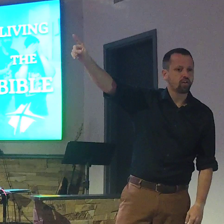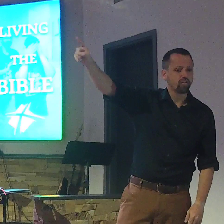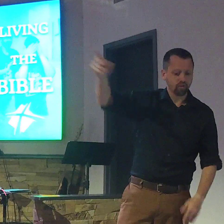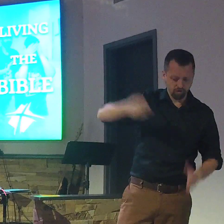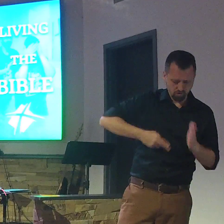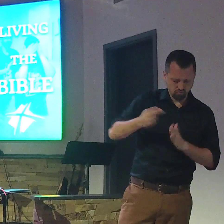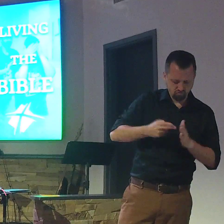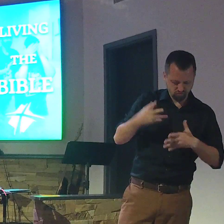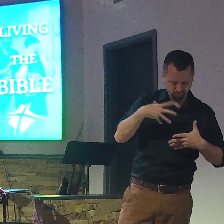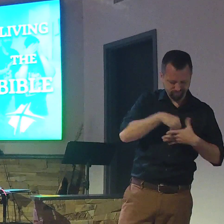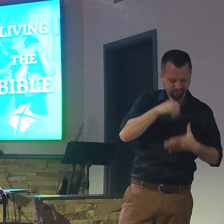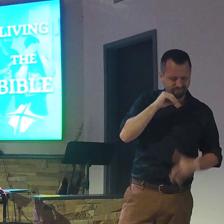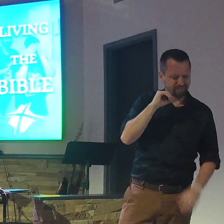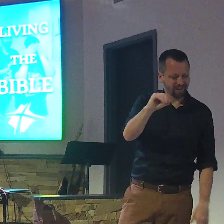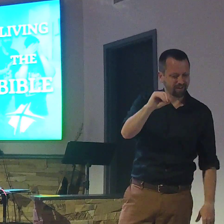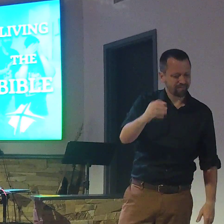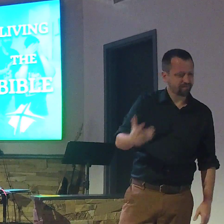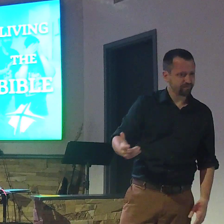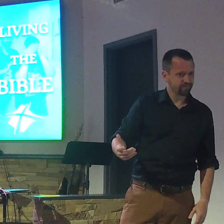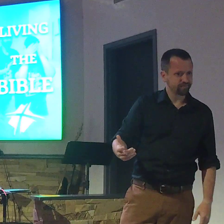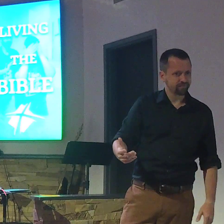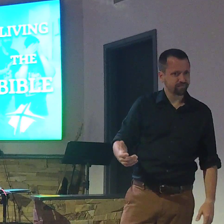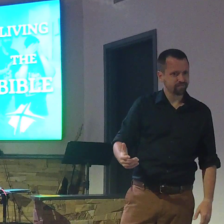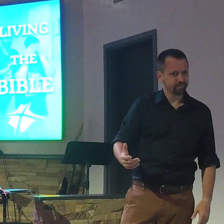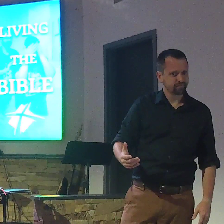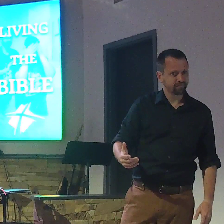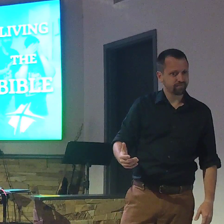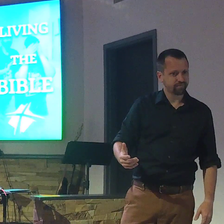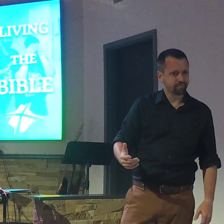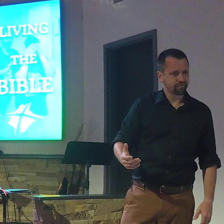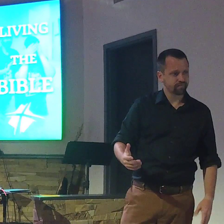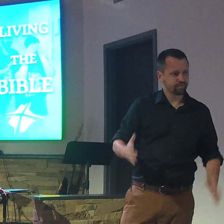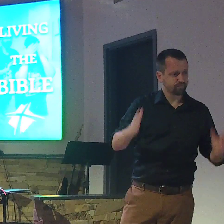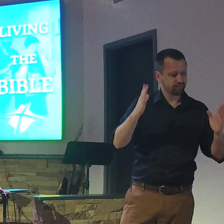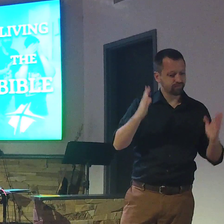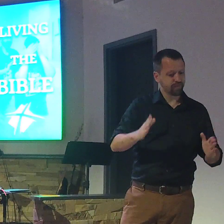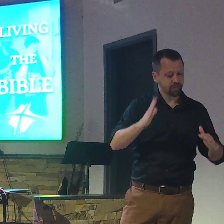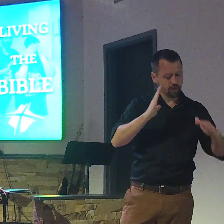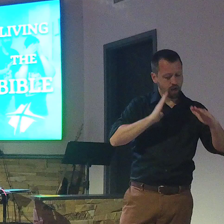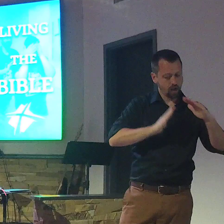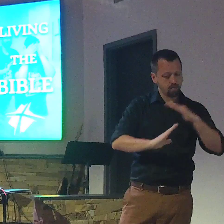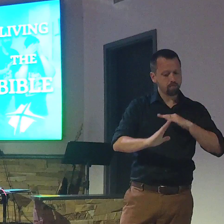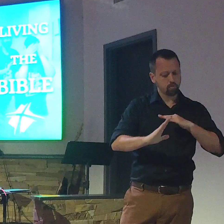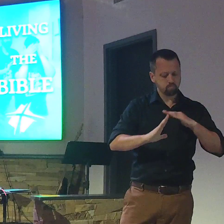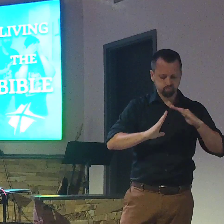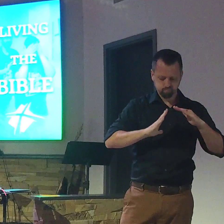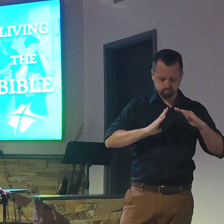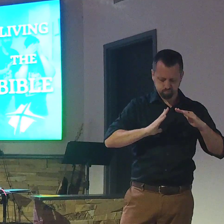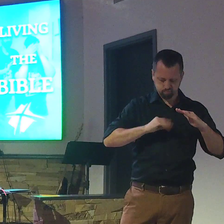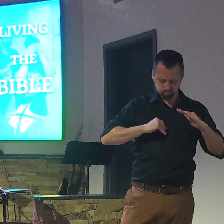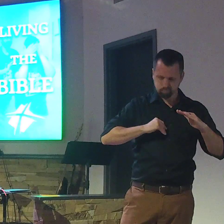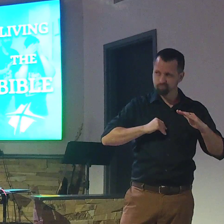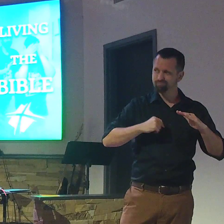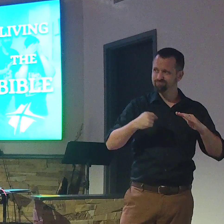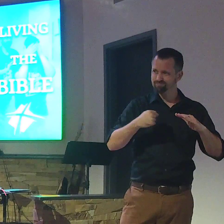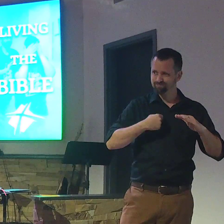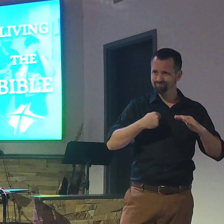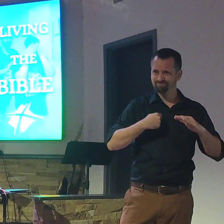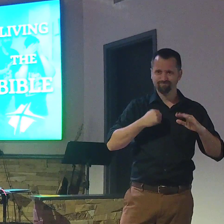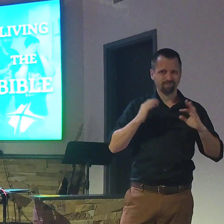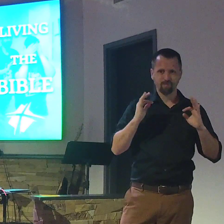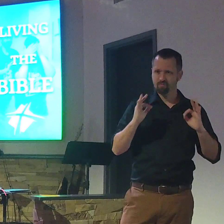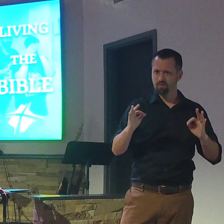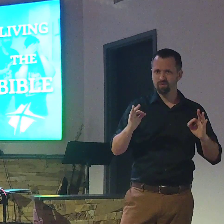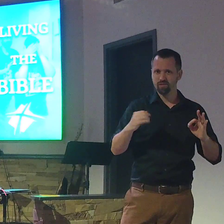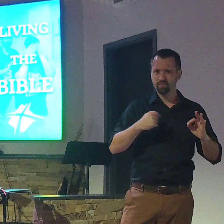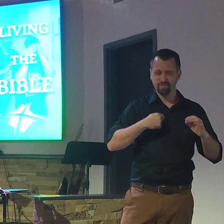us. You see, the genuinely humble person acknowledges and confesses that they're not perfect,